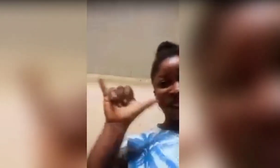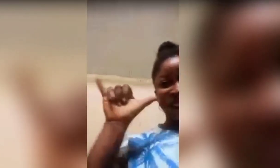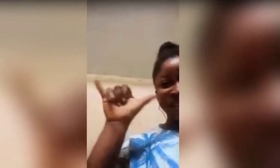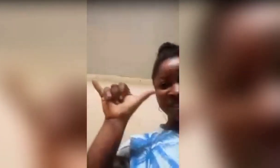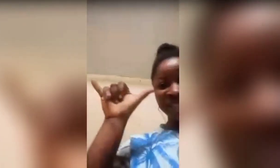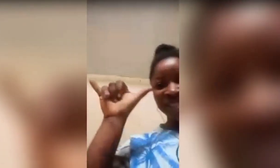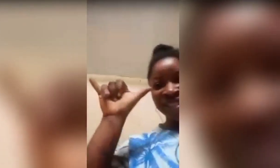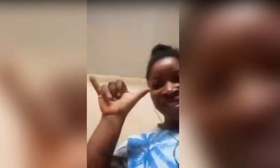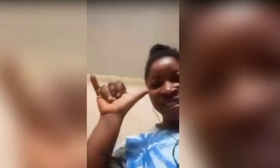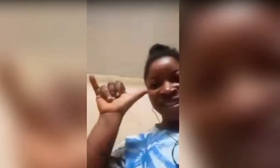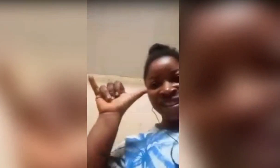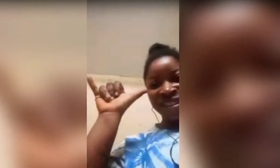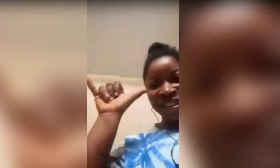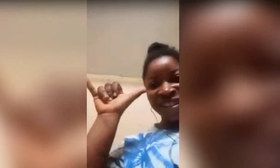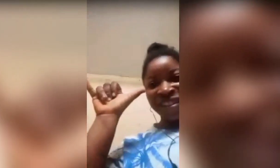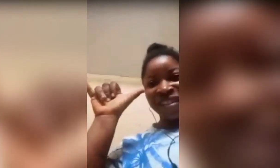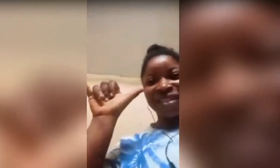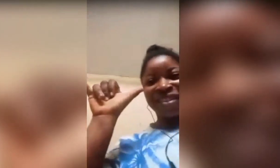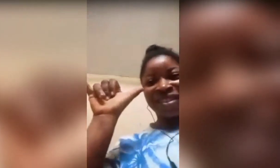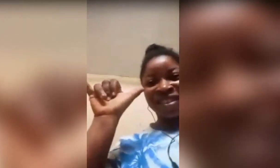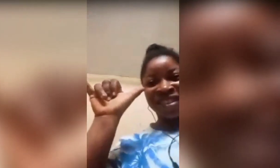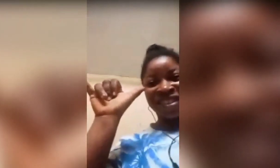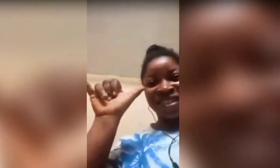Why are you doing a fizzy without Y? Like what's